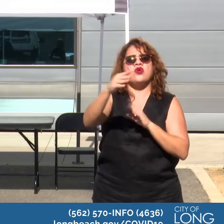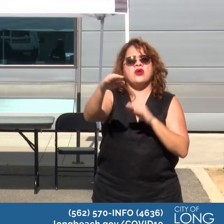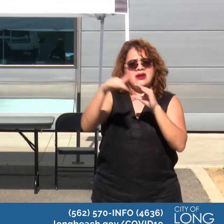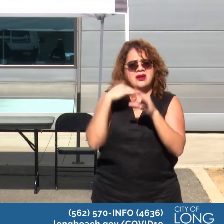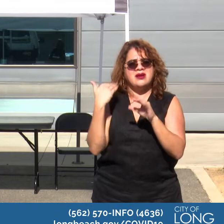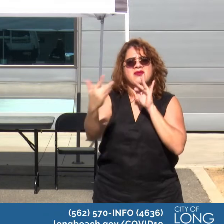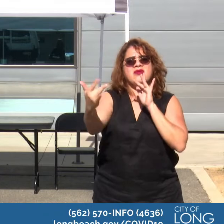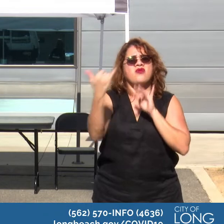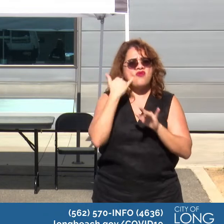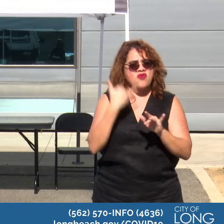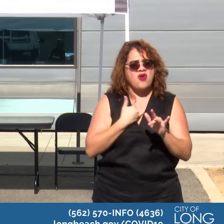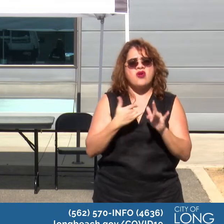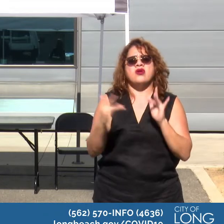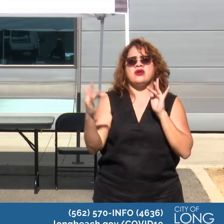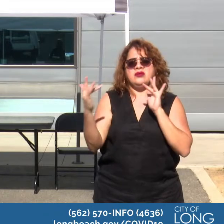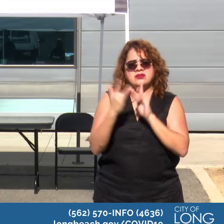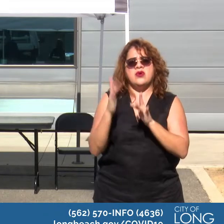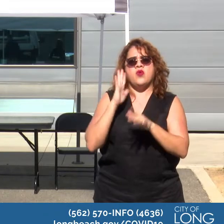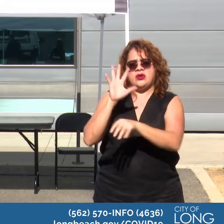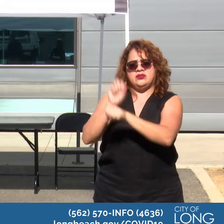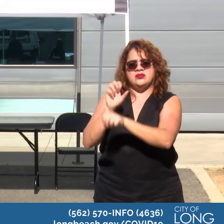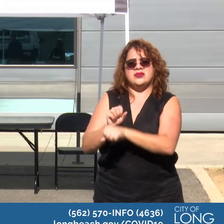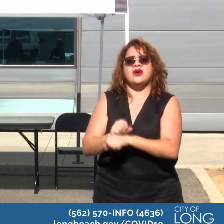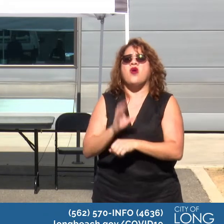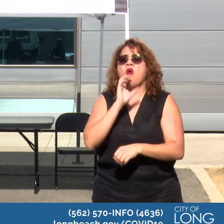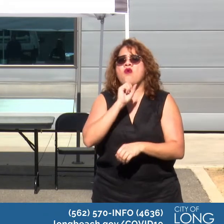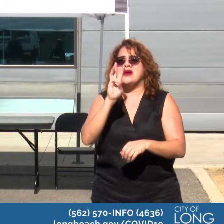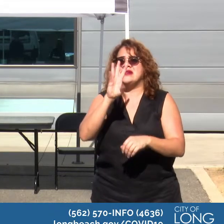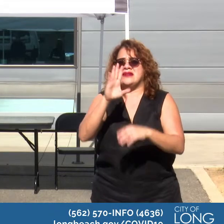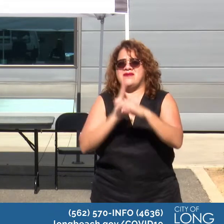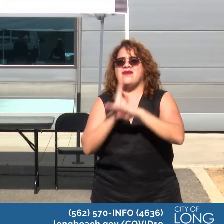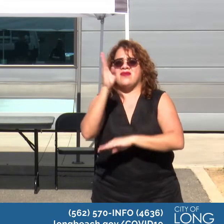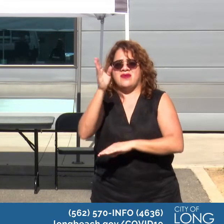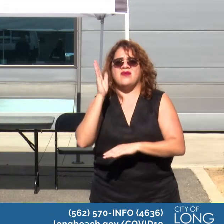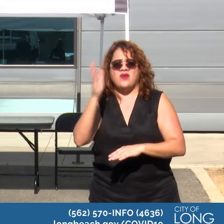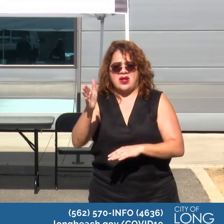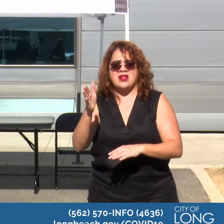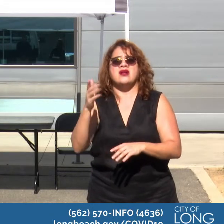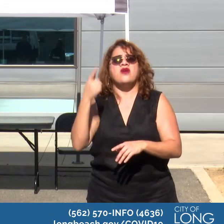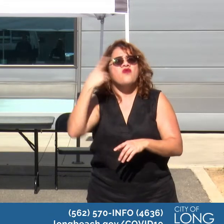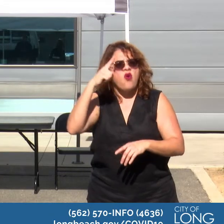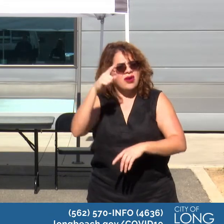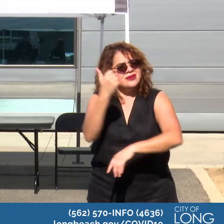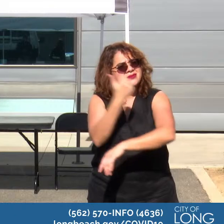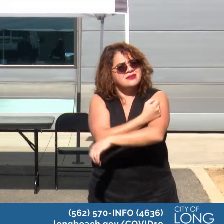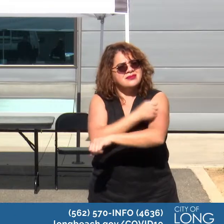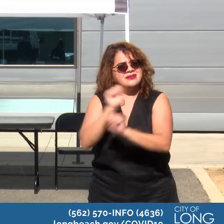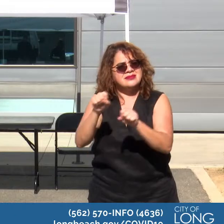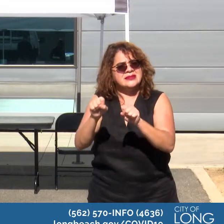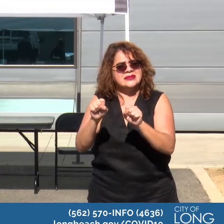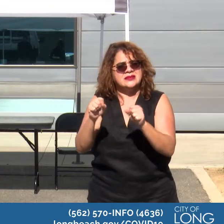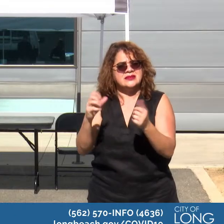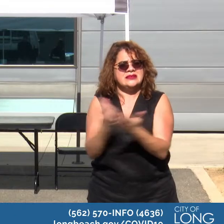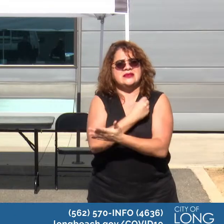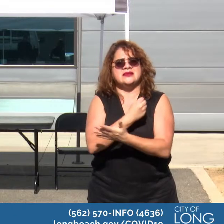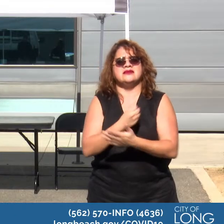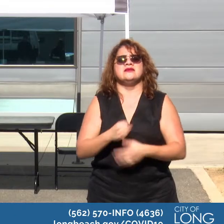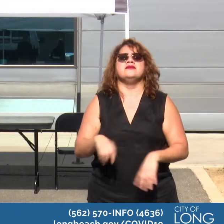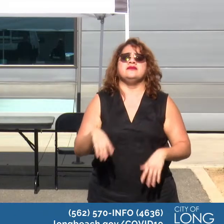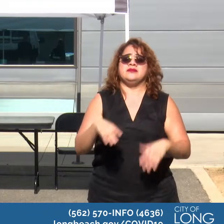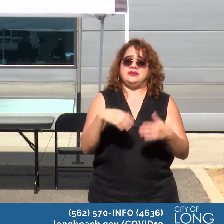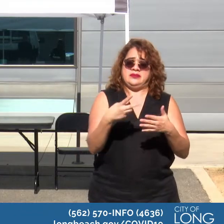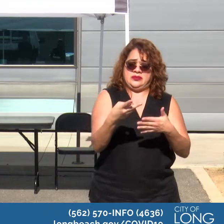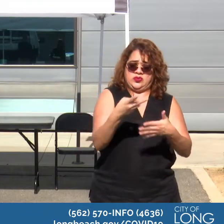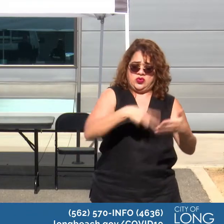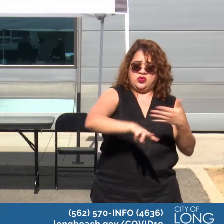opportunities for people over the age of 65 to be able to be vaccinated. We're also very excited that over the next 2 weeks that we are going to